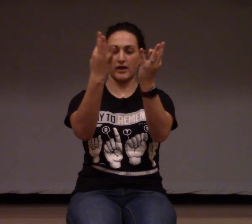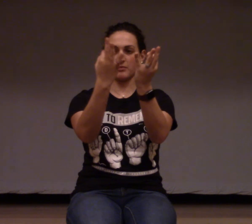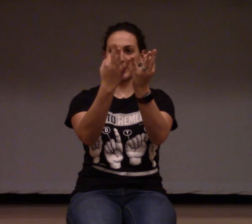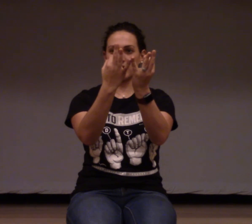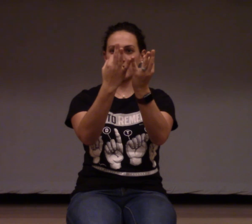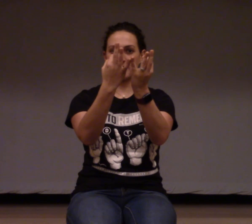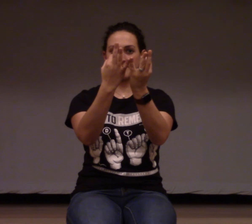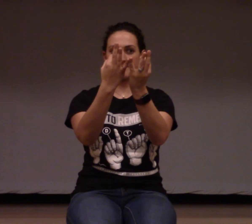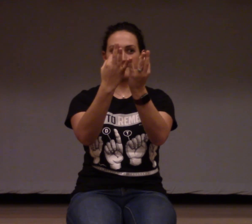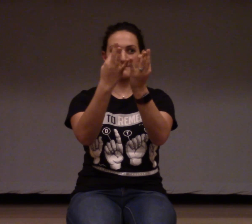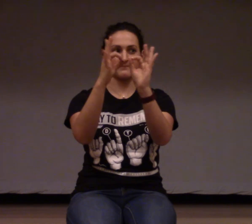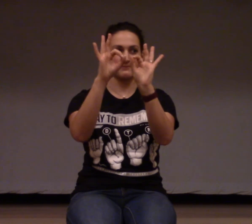Family.